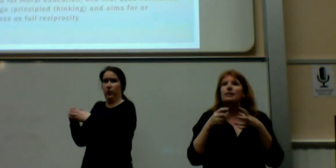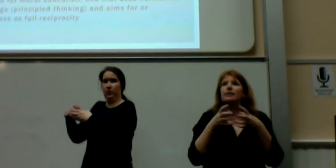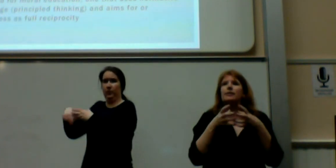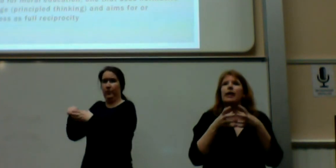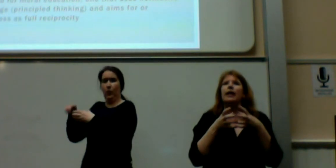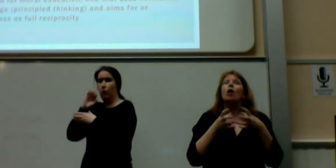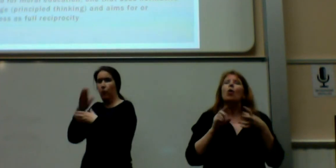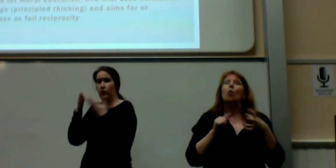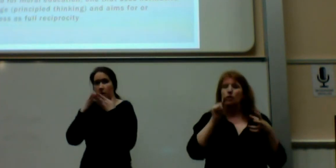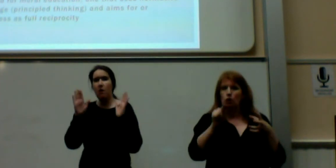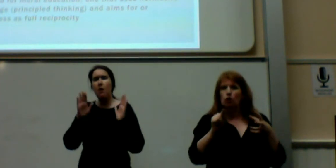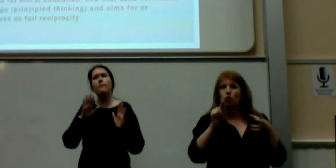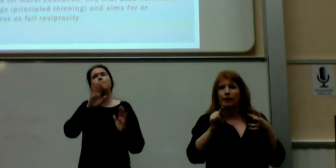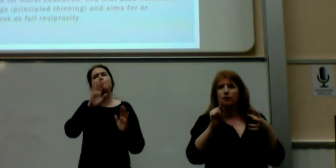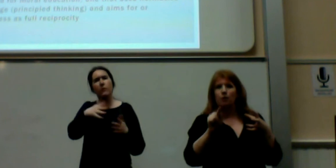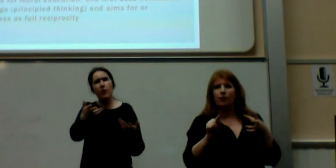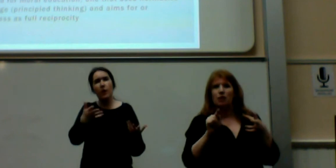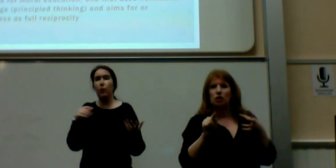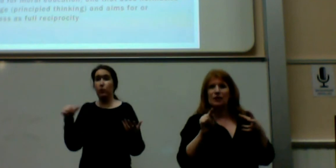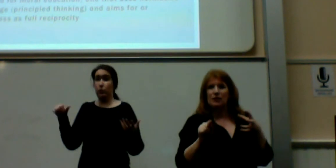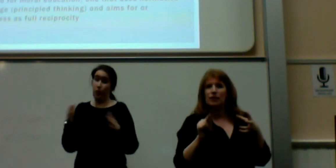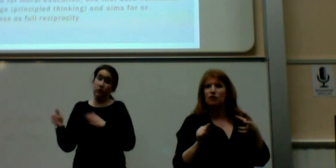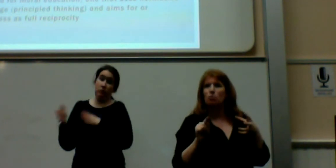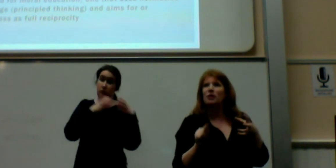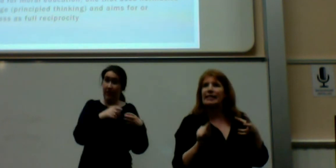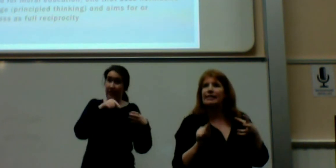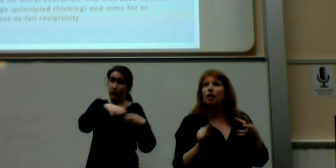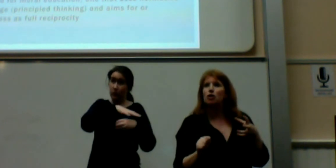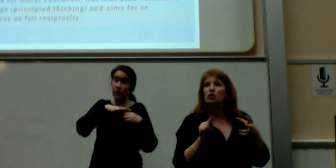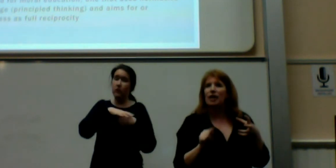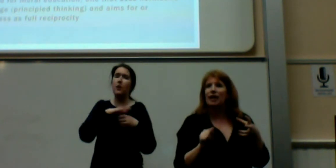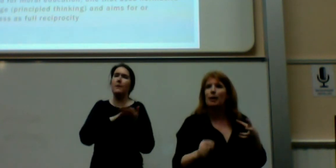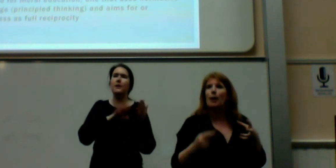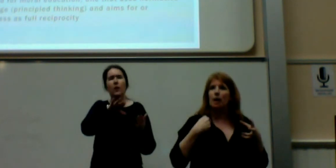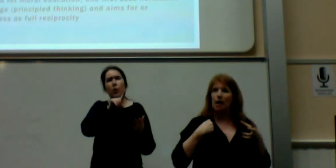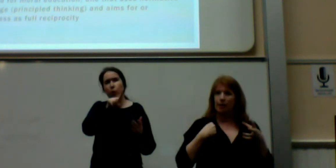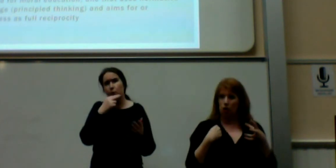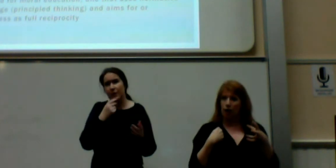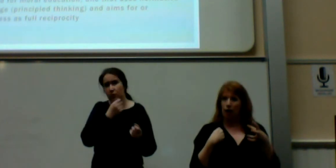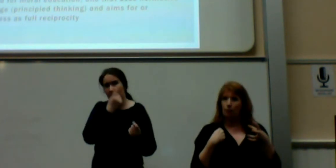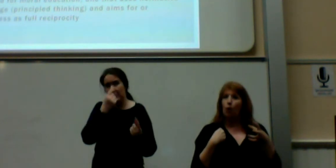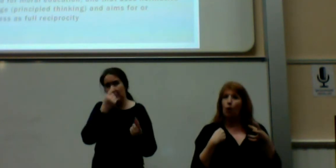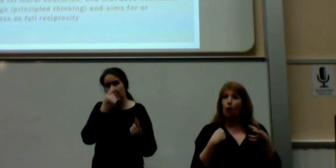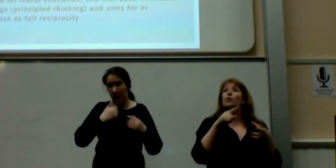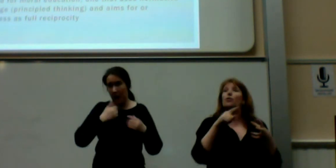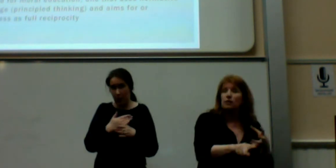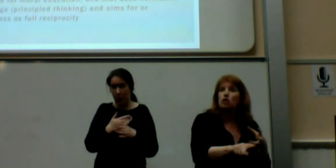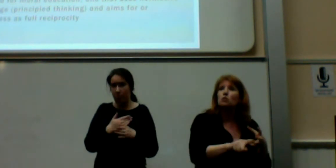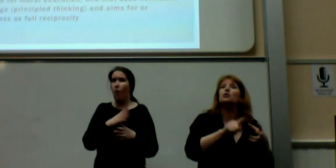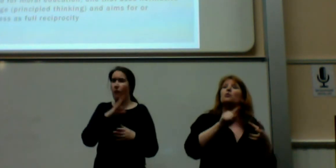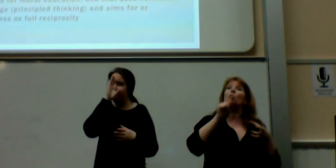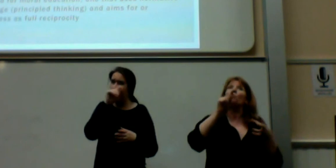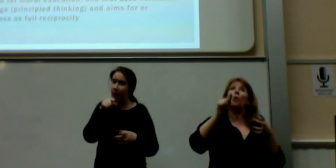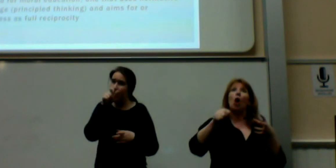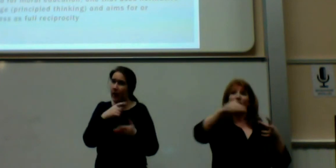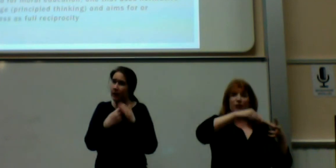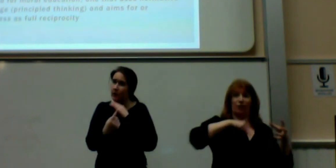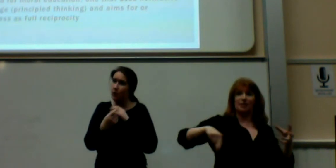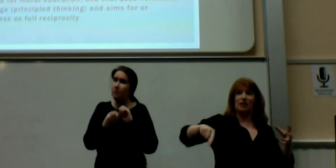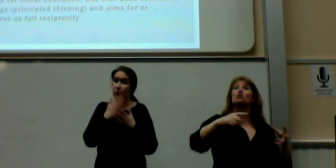willing to say, what do you as the professional in this given moment need to understand about my job or this individual so